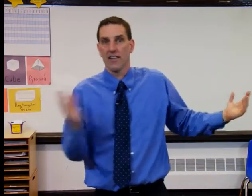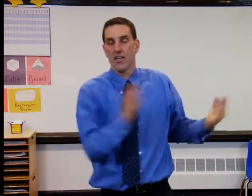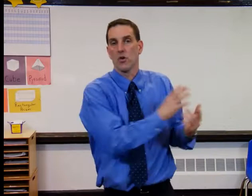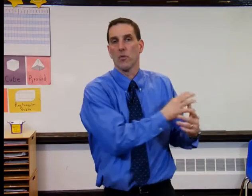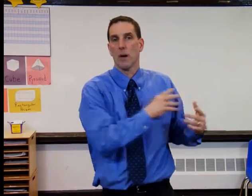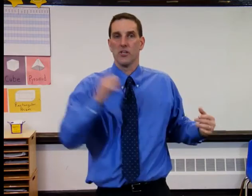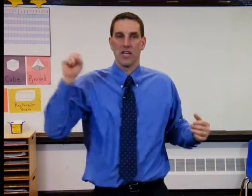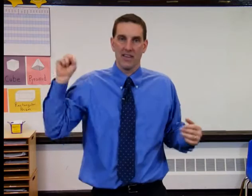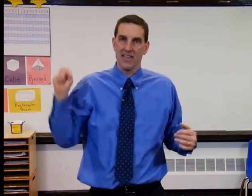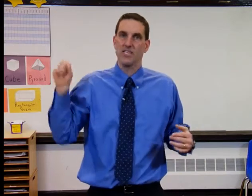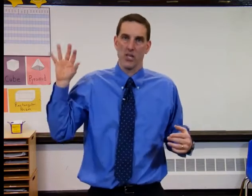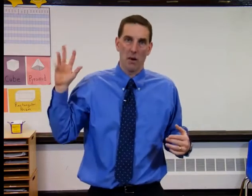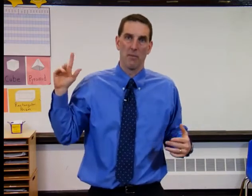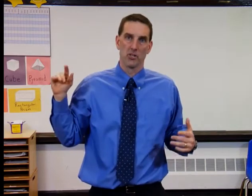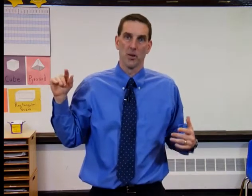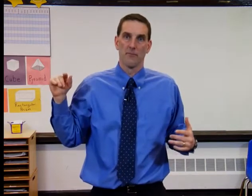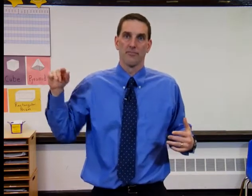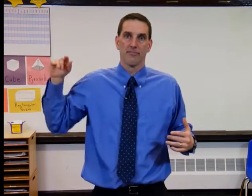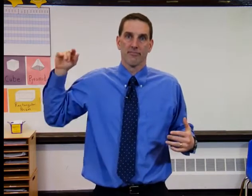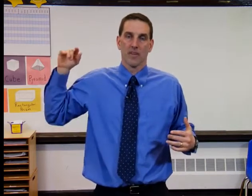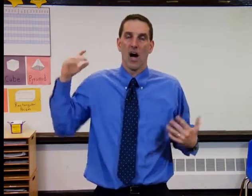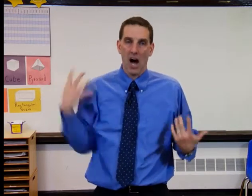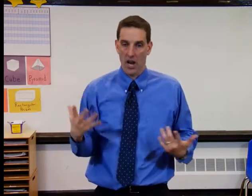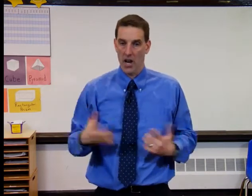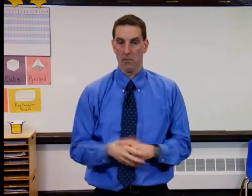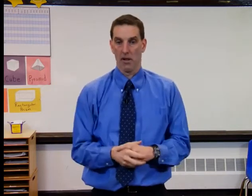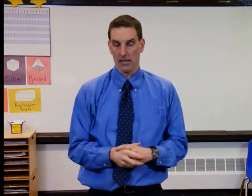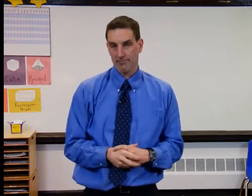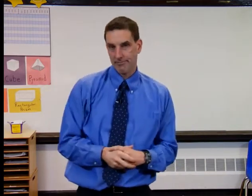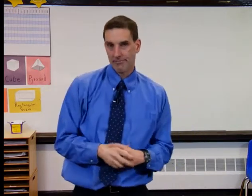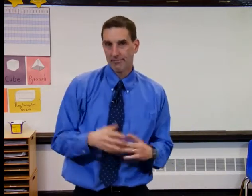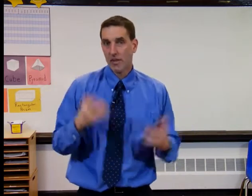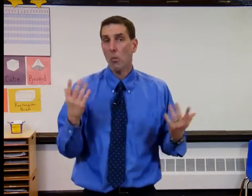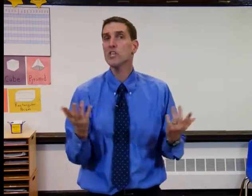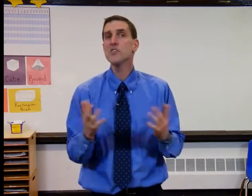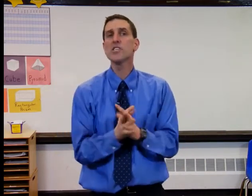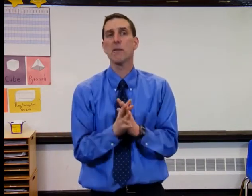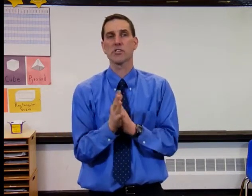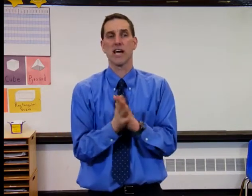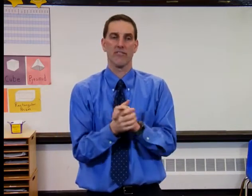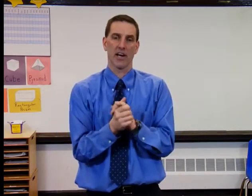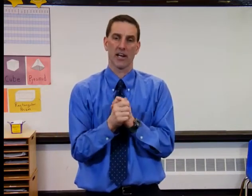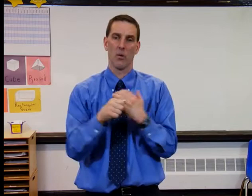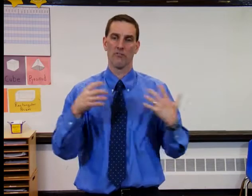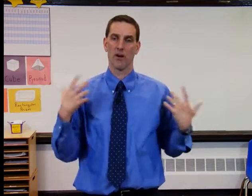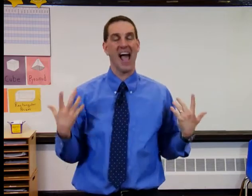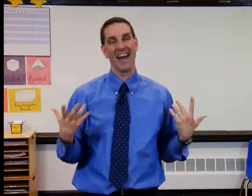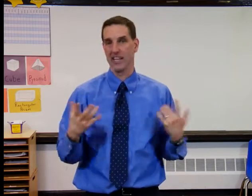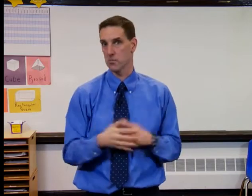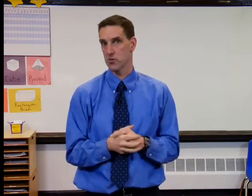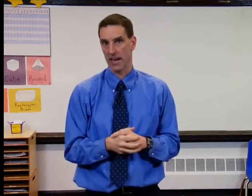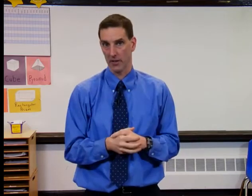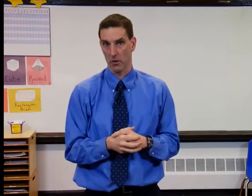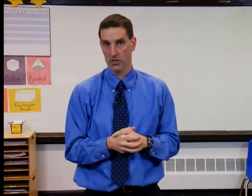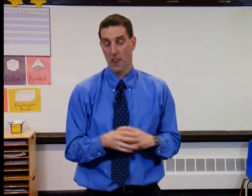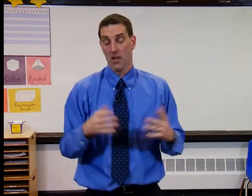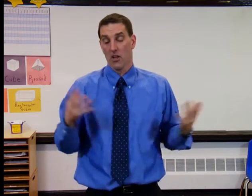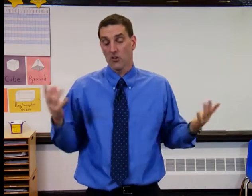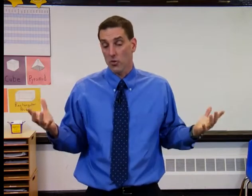can represent these numbers on a number line. Once you've established that, you've got to go in for your adding and subtracting words. So